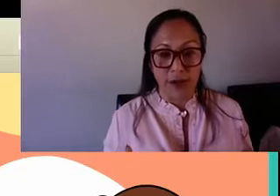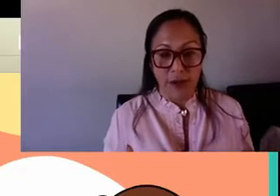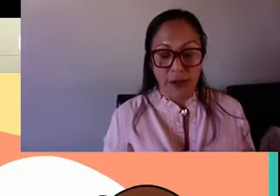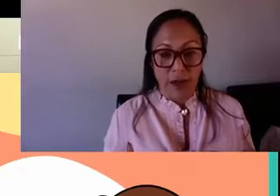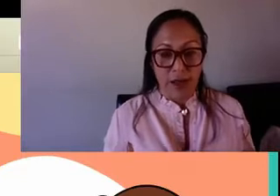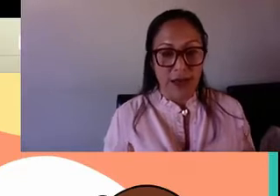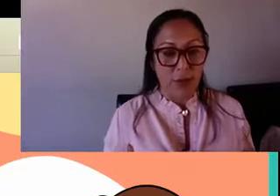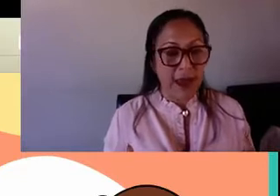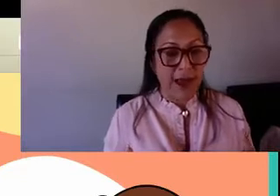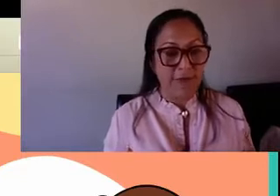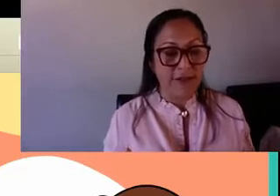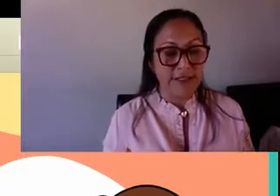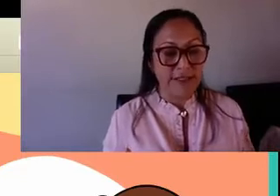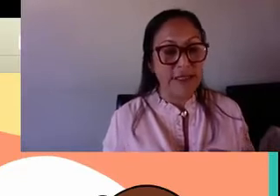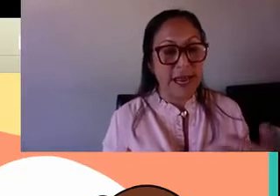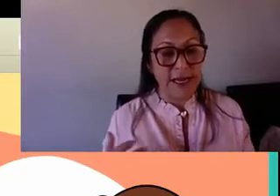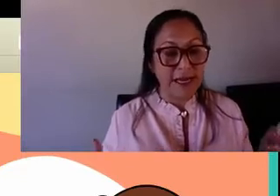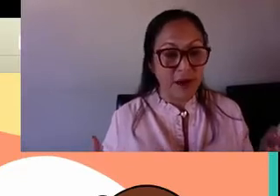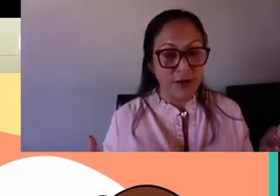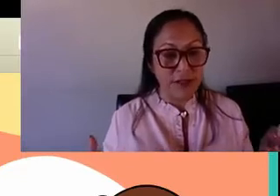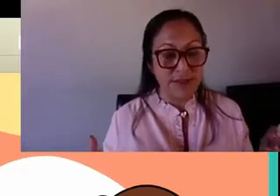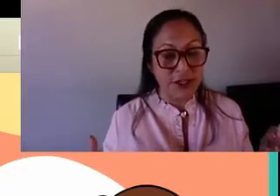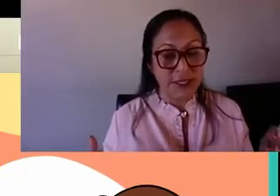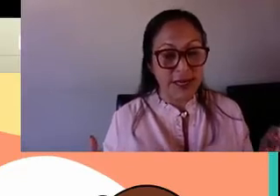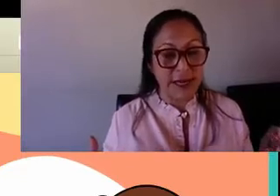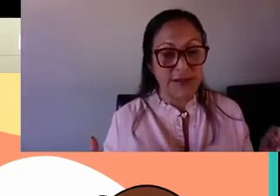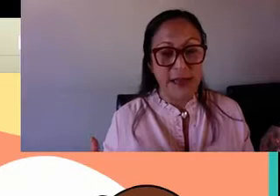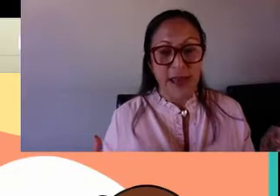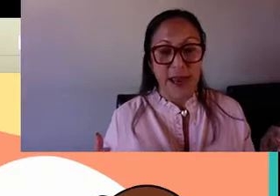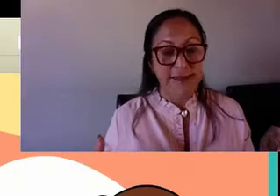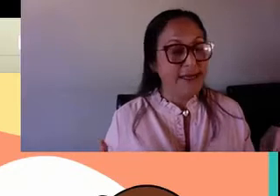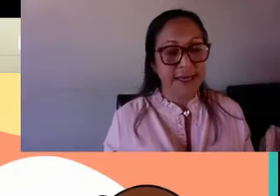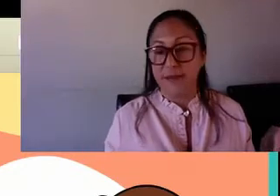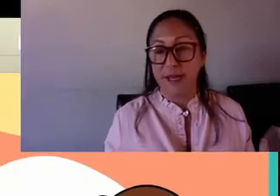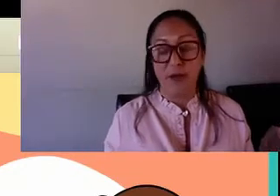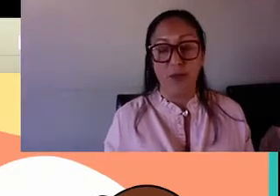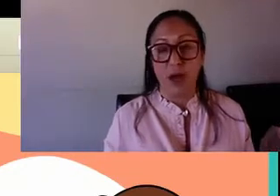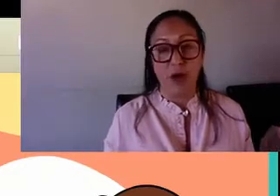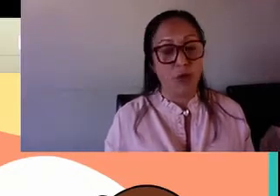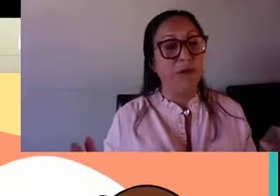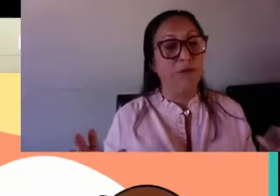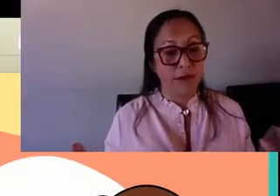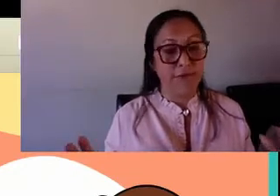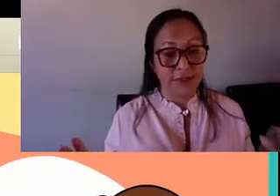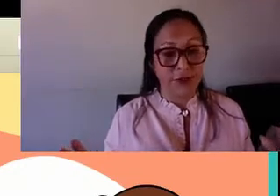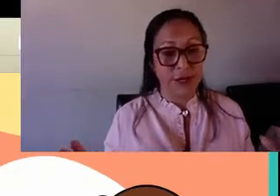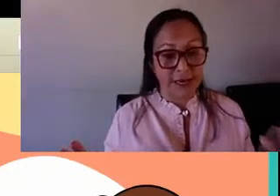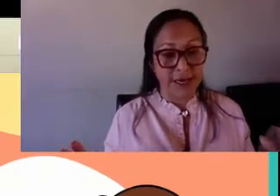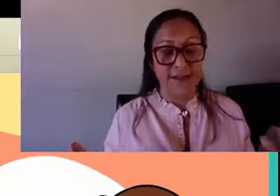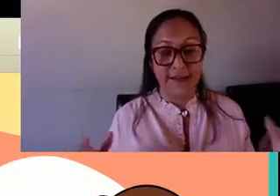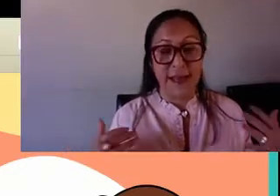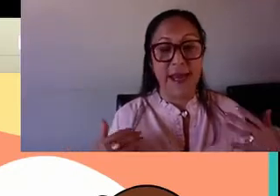of that we have delayed kiddos, speech delayed kiddos, and they tend to be a group of really